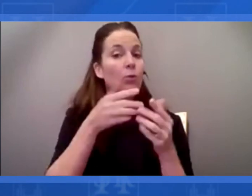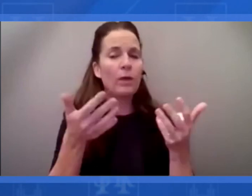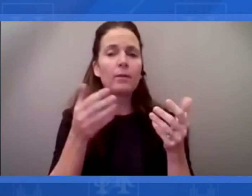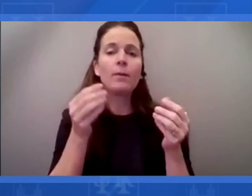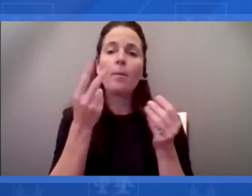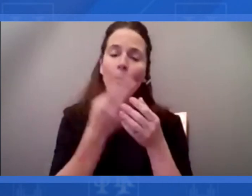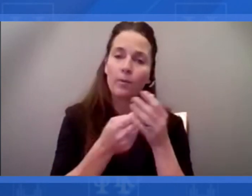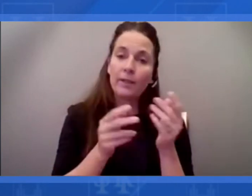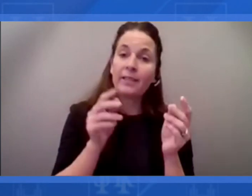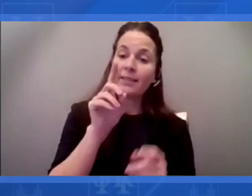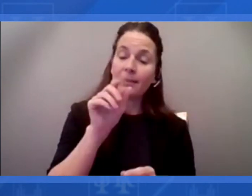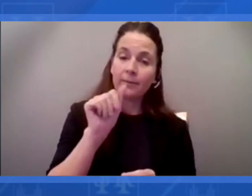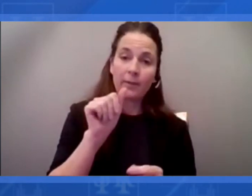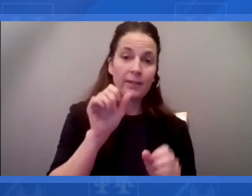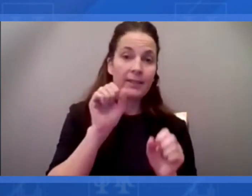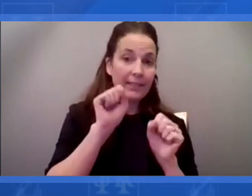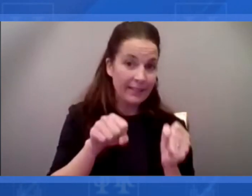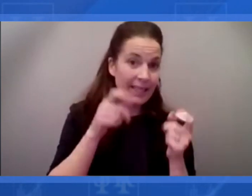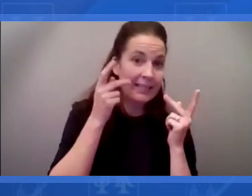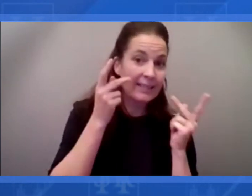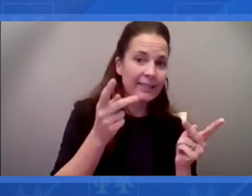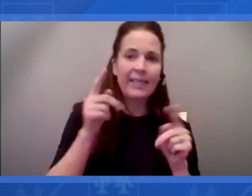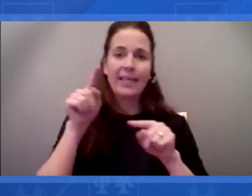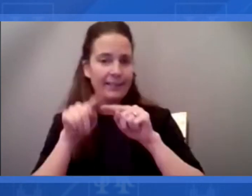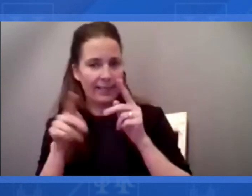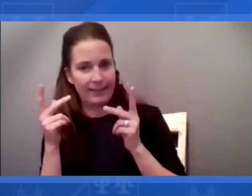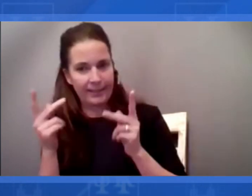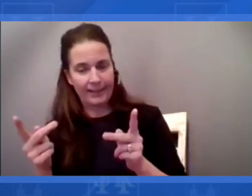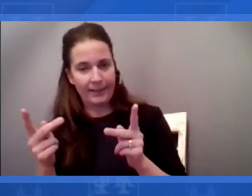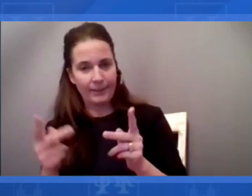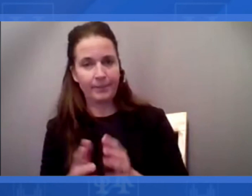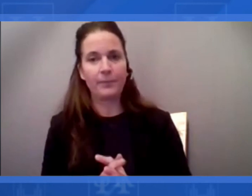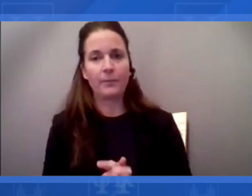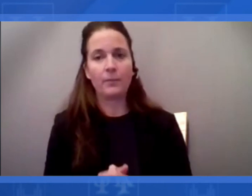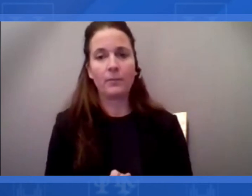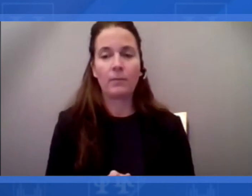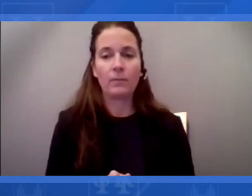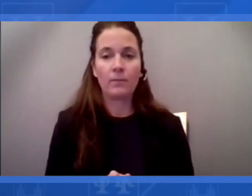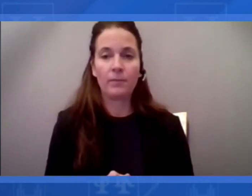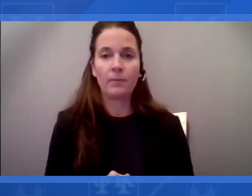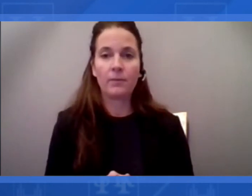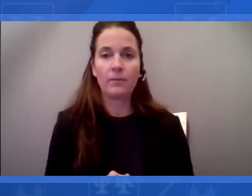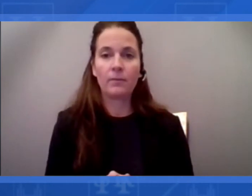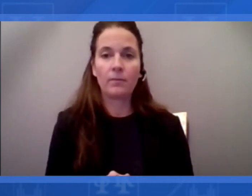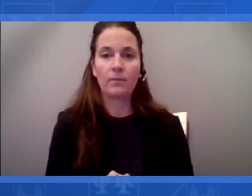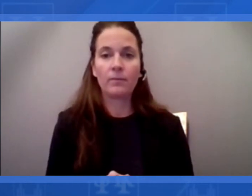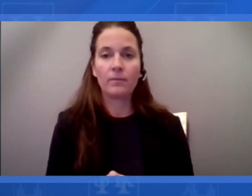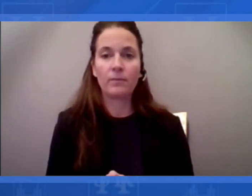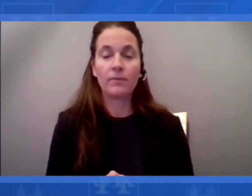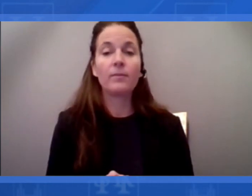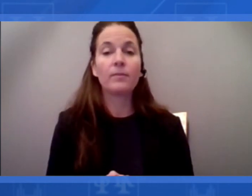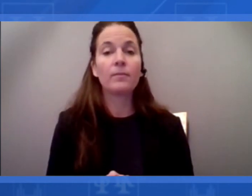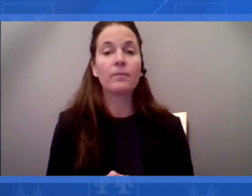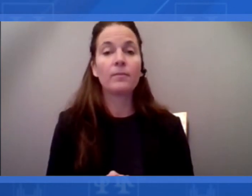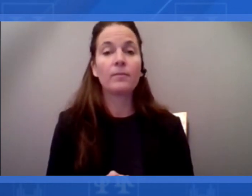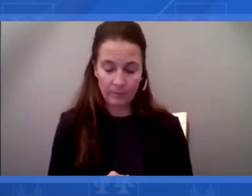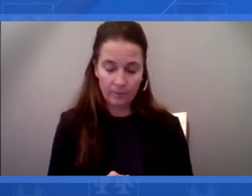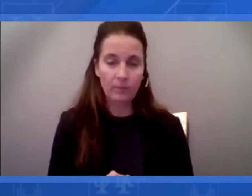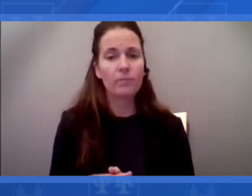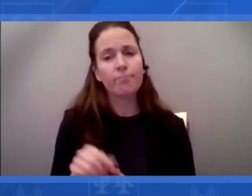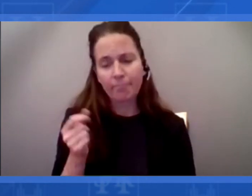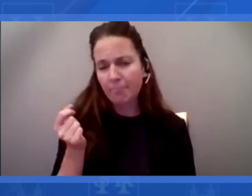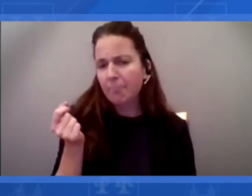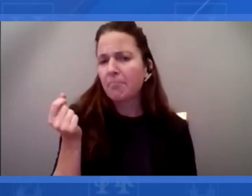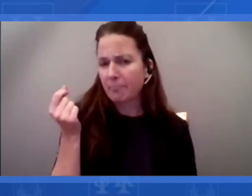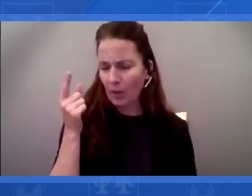However, we recognize that over the lifespan of the career of some of our operators, more regular training could also